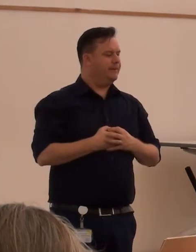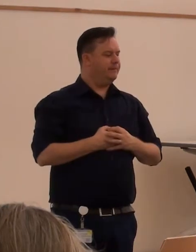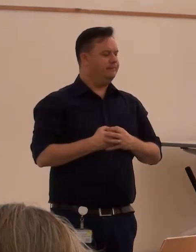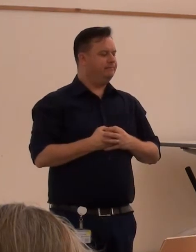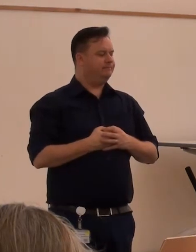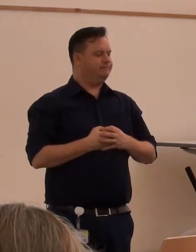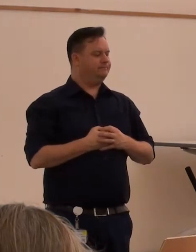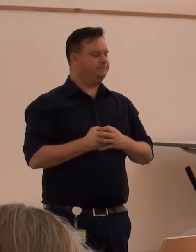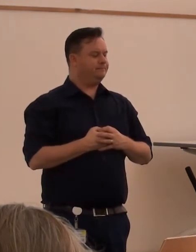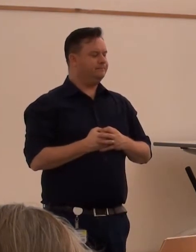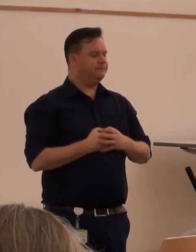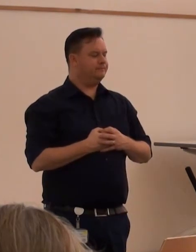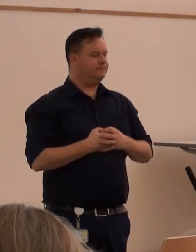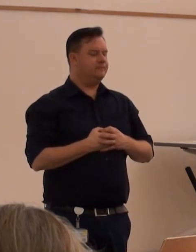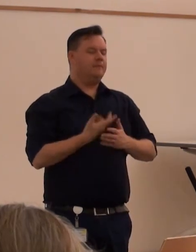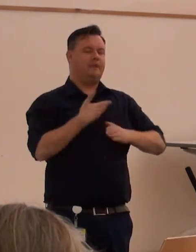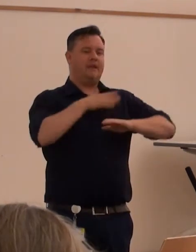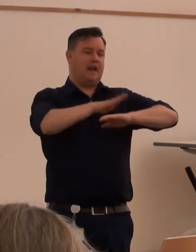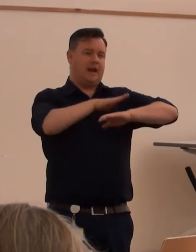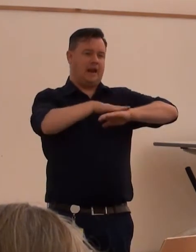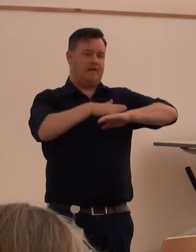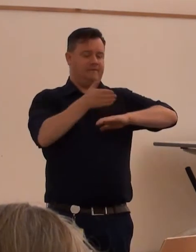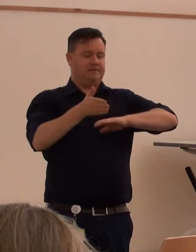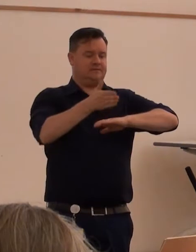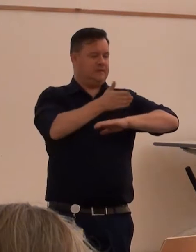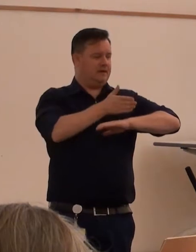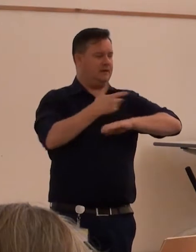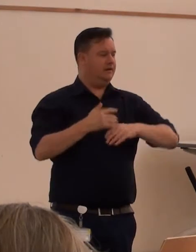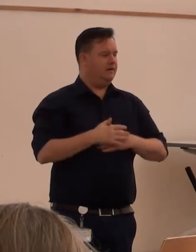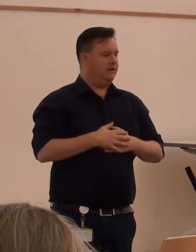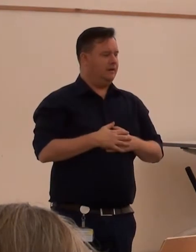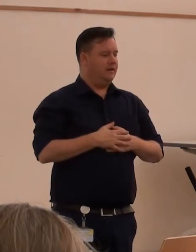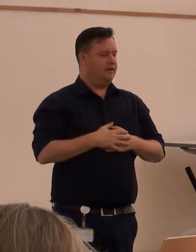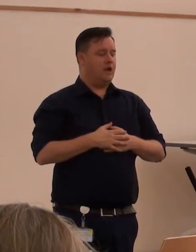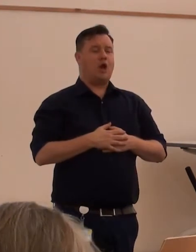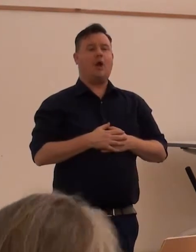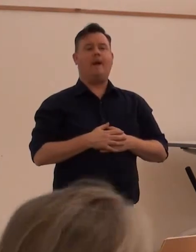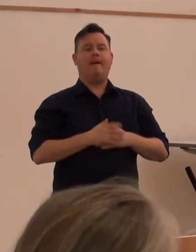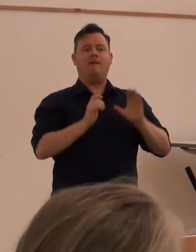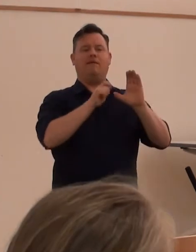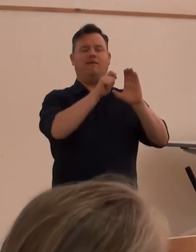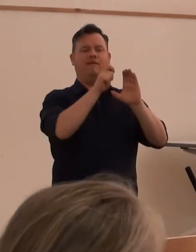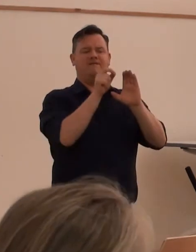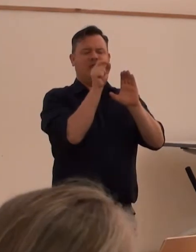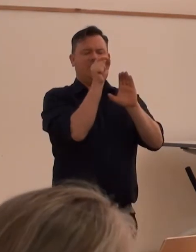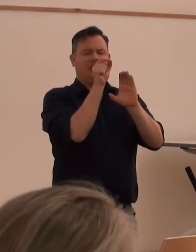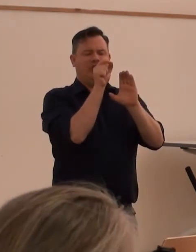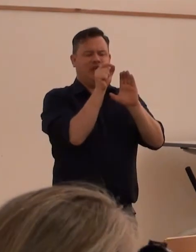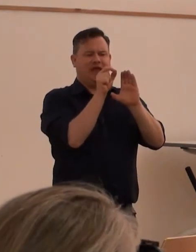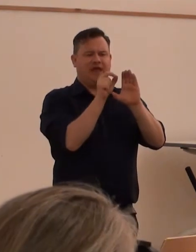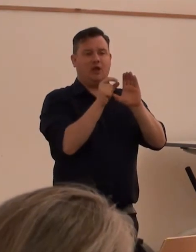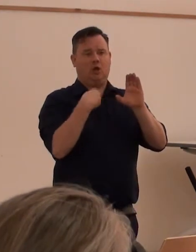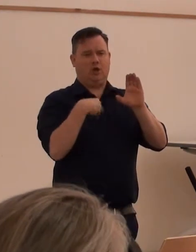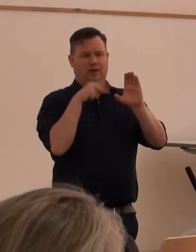that, this side on the left, that the marble is carved very thinly, so you can see this very white,